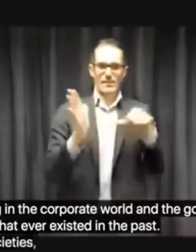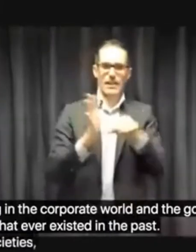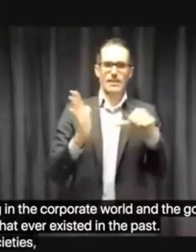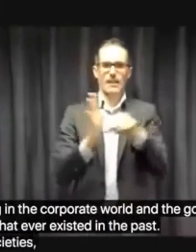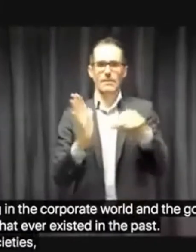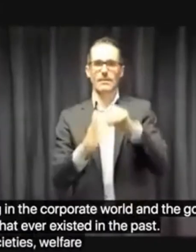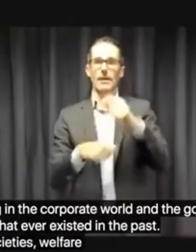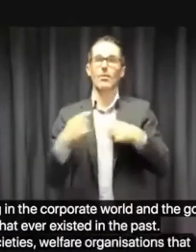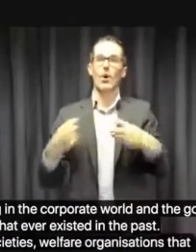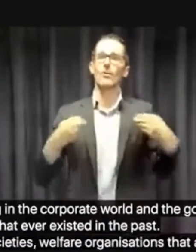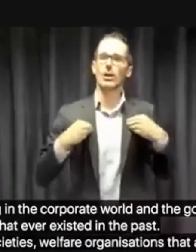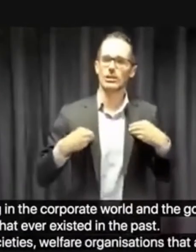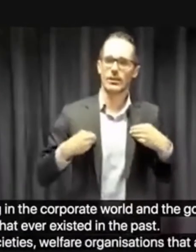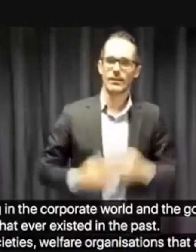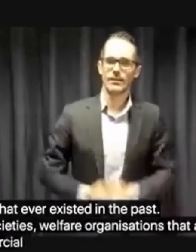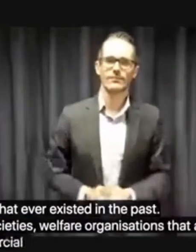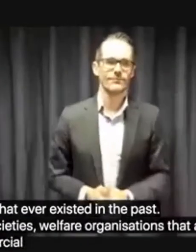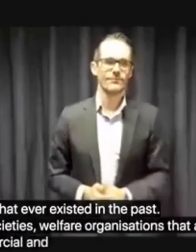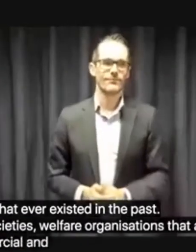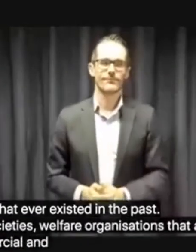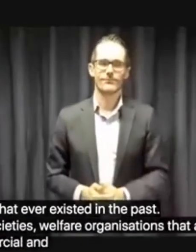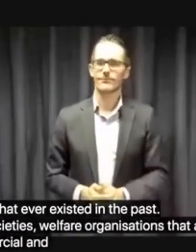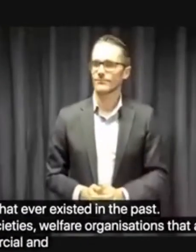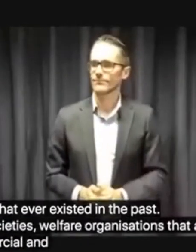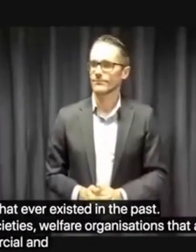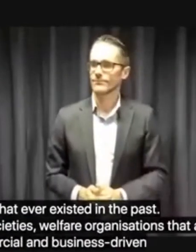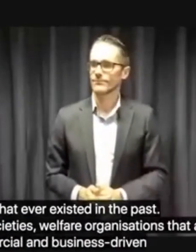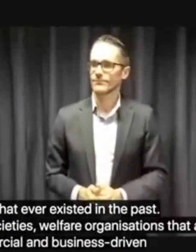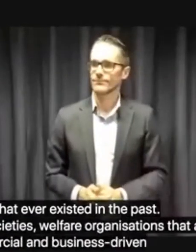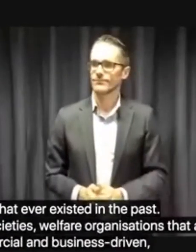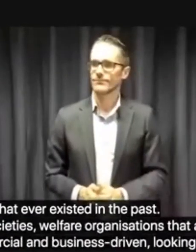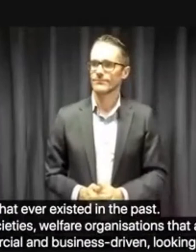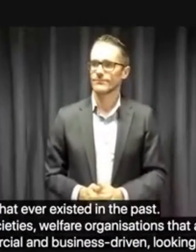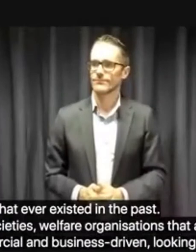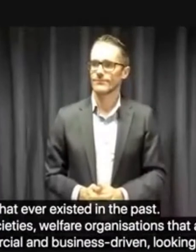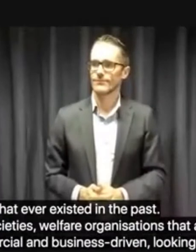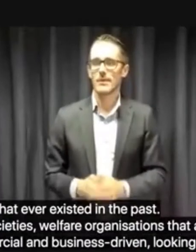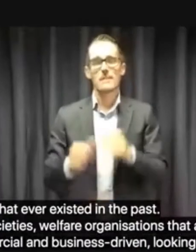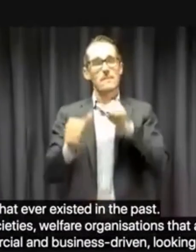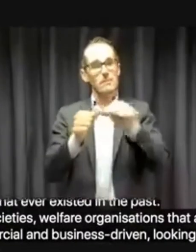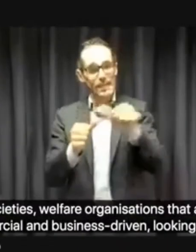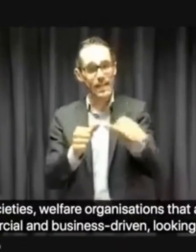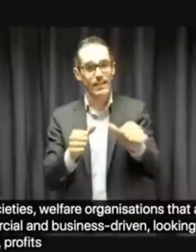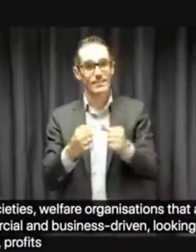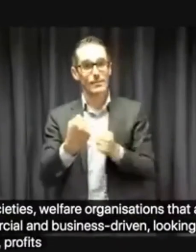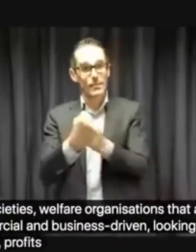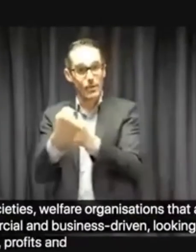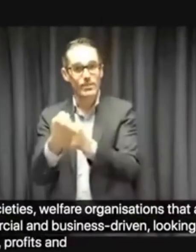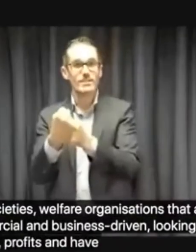looking at income, profits, and have become much more commercial than what they were initially.